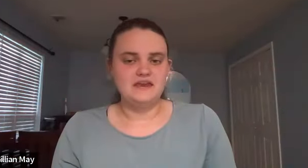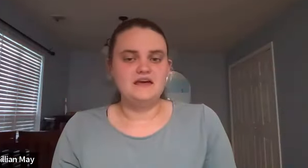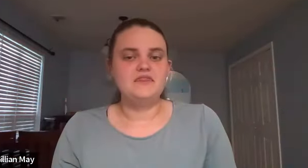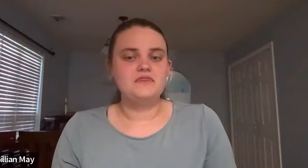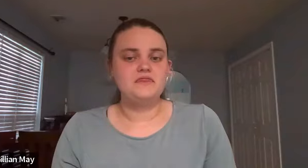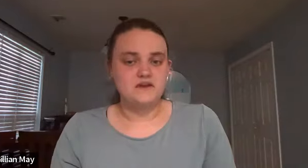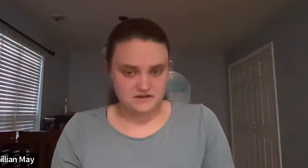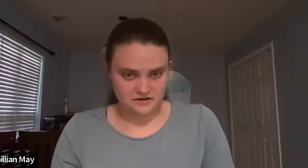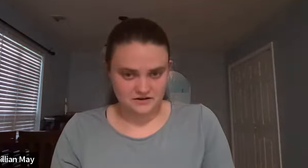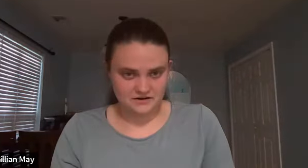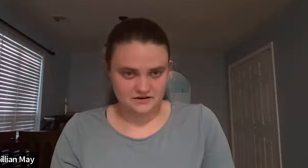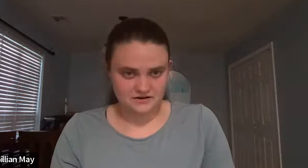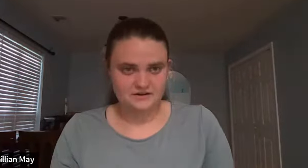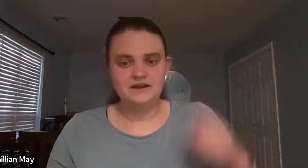Then thunder.